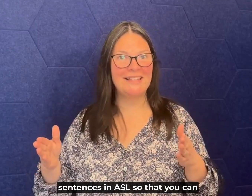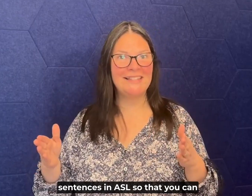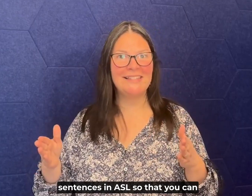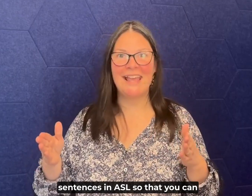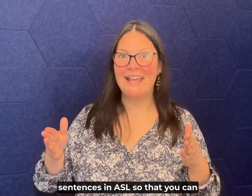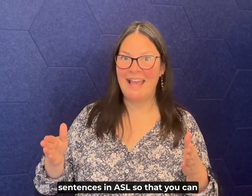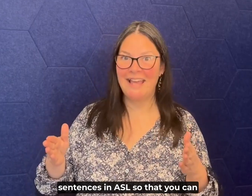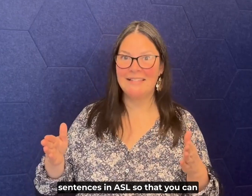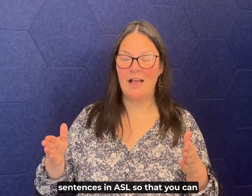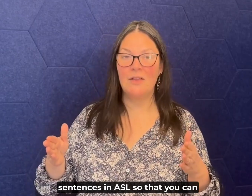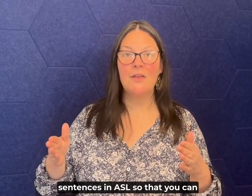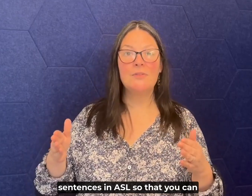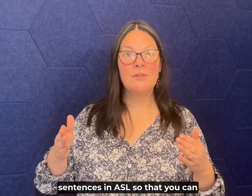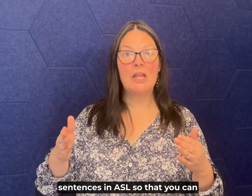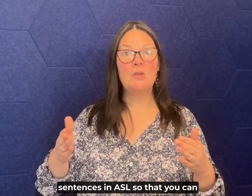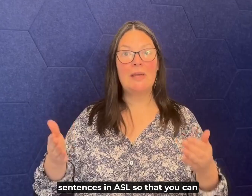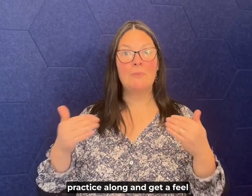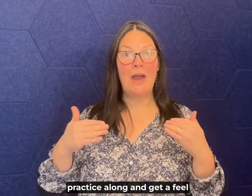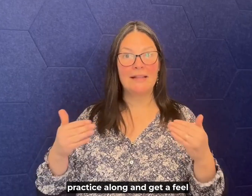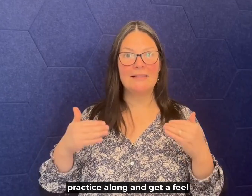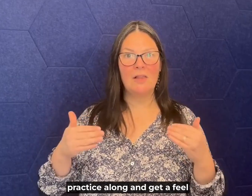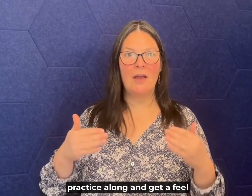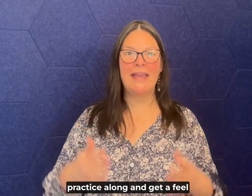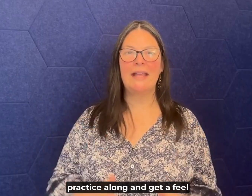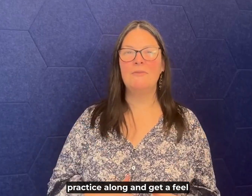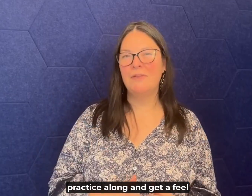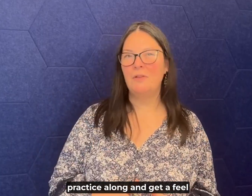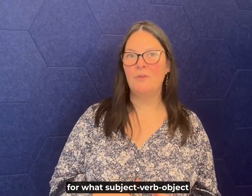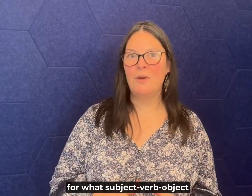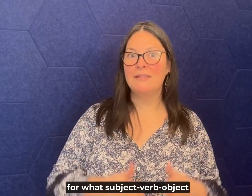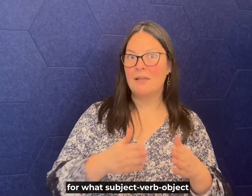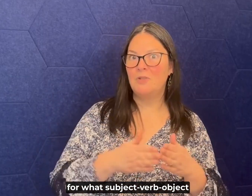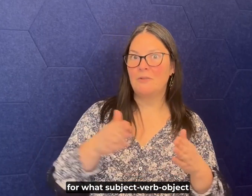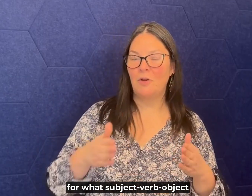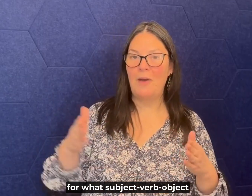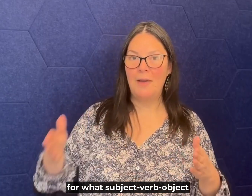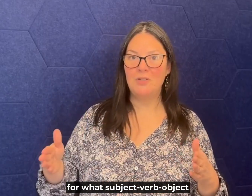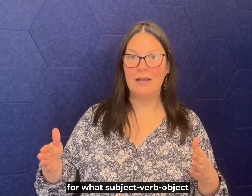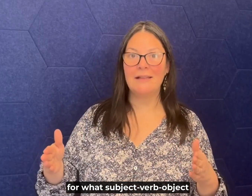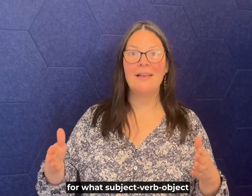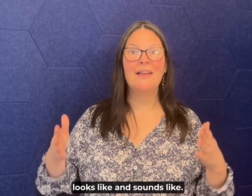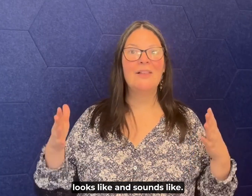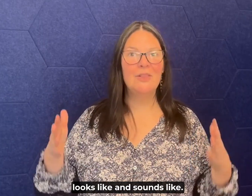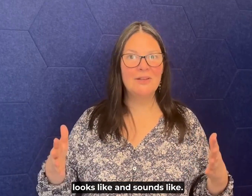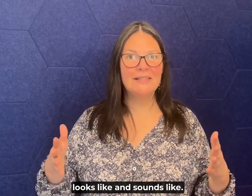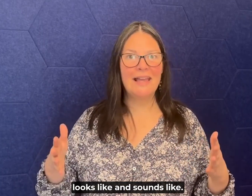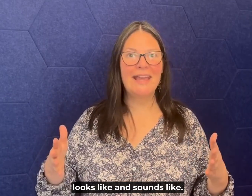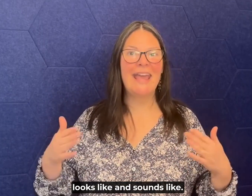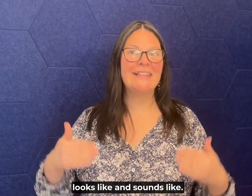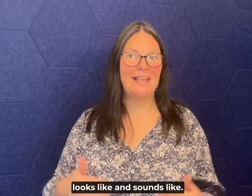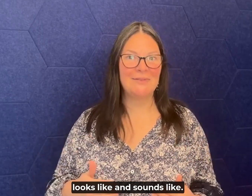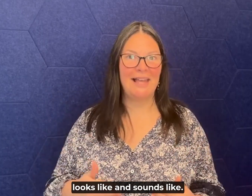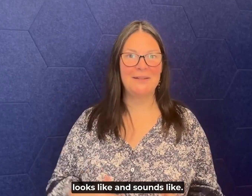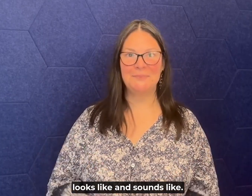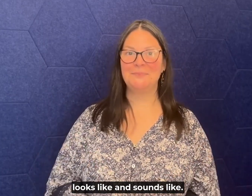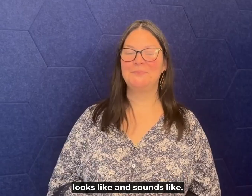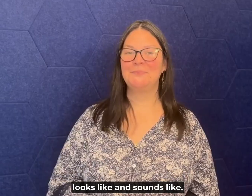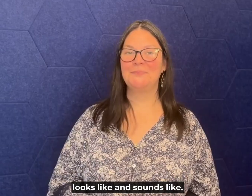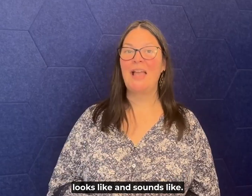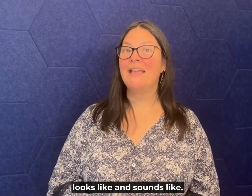sentences in ASL so that you can practice along and get a feel for what subject-verb-object looks like and sounds like.